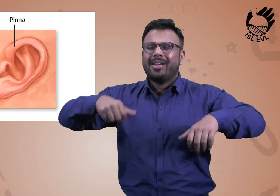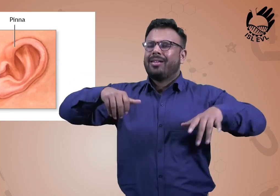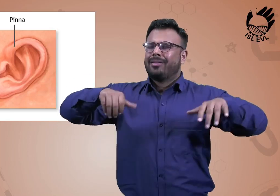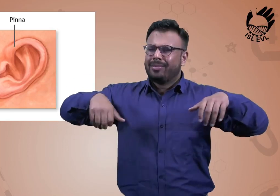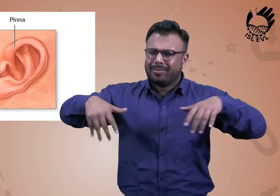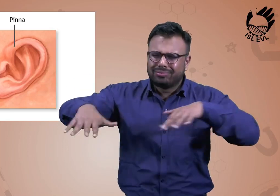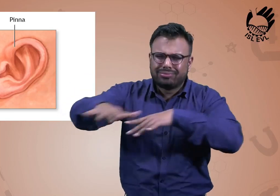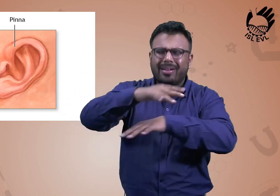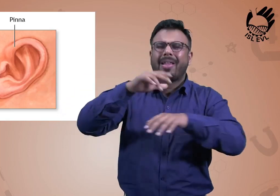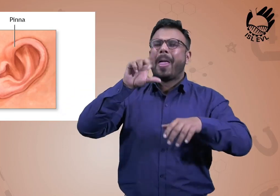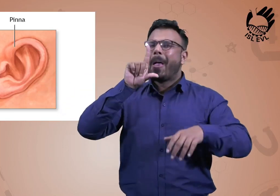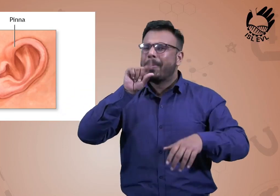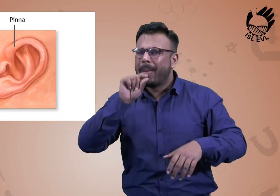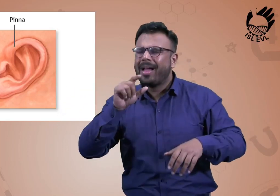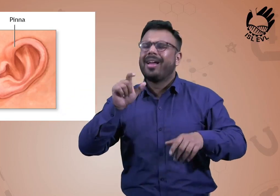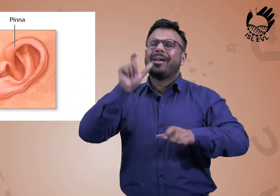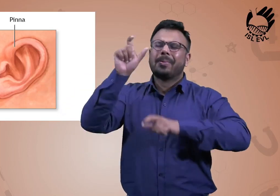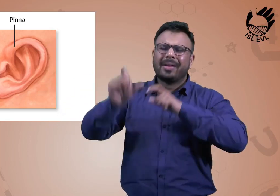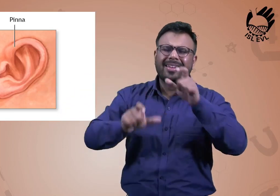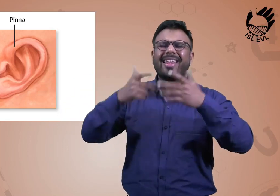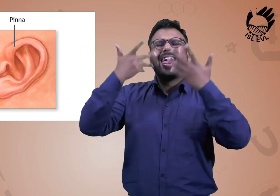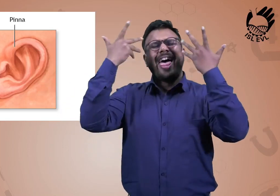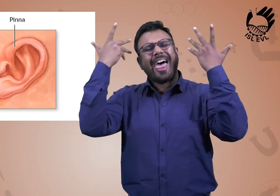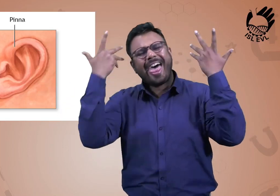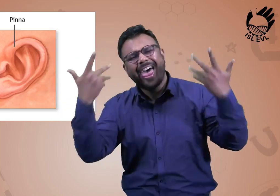parts as well. But first, let's understand the outer ear.